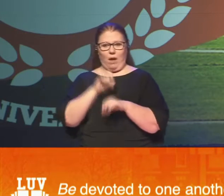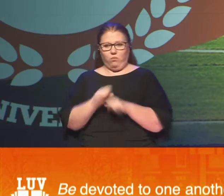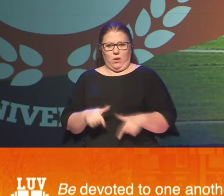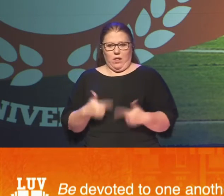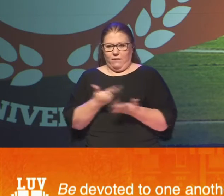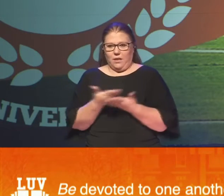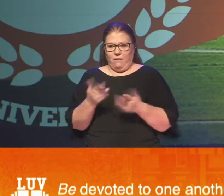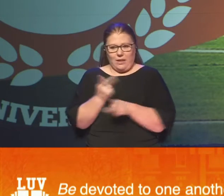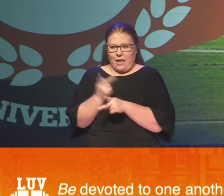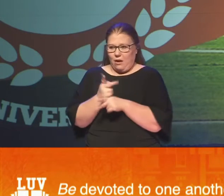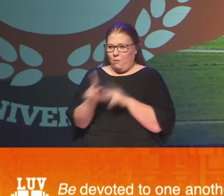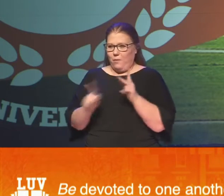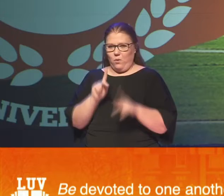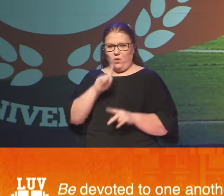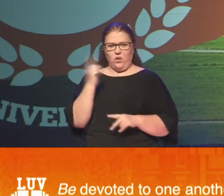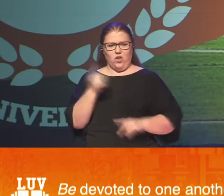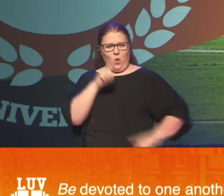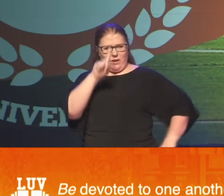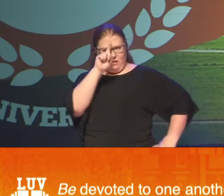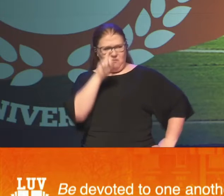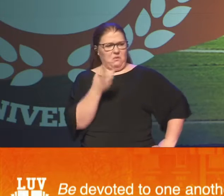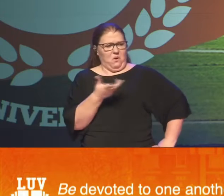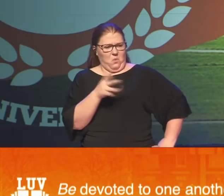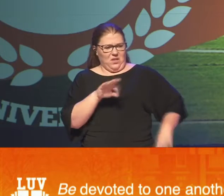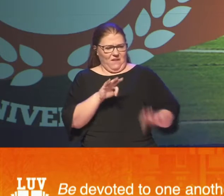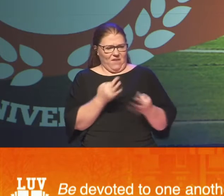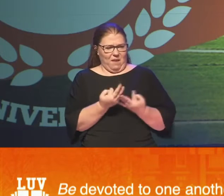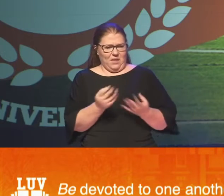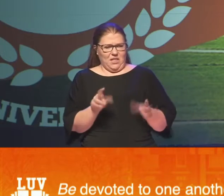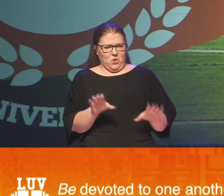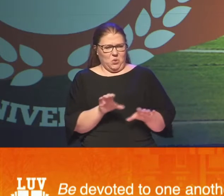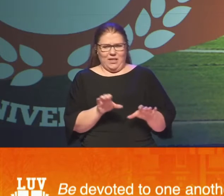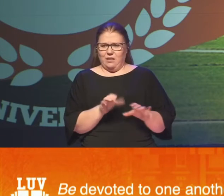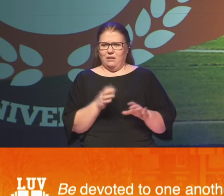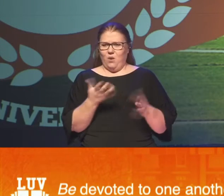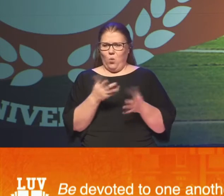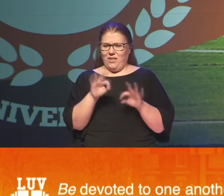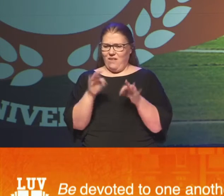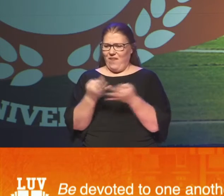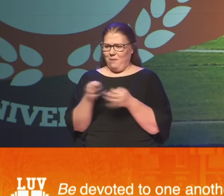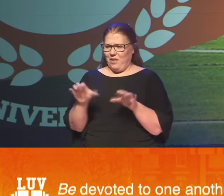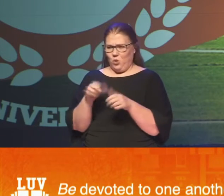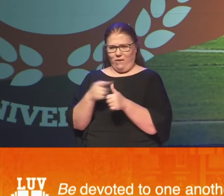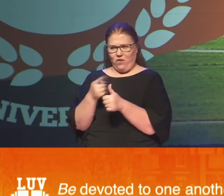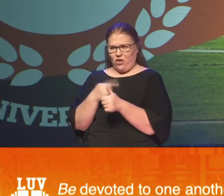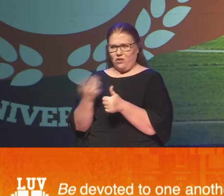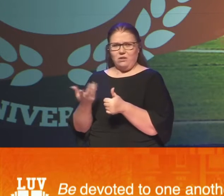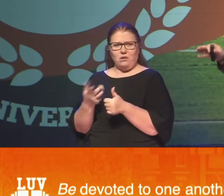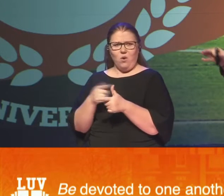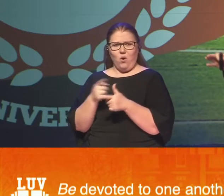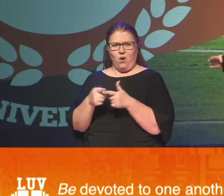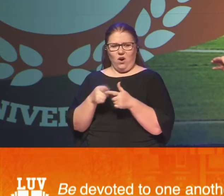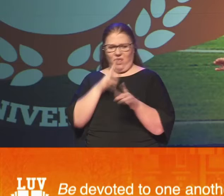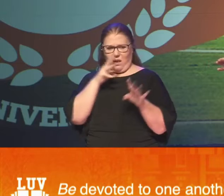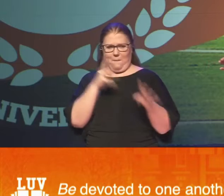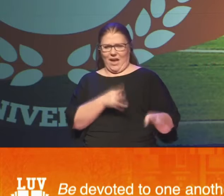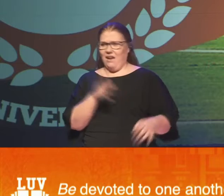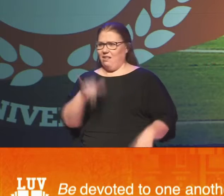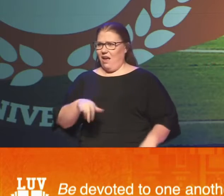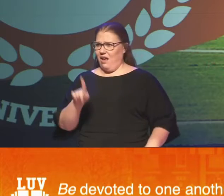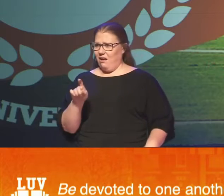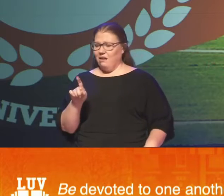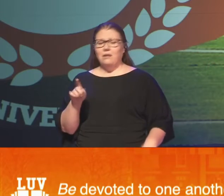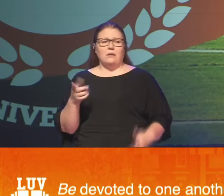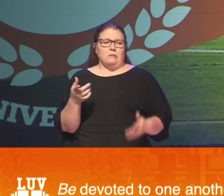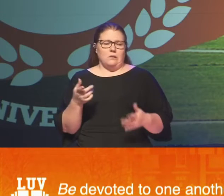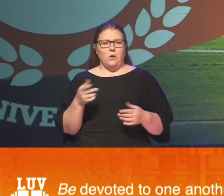caring for people, there's always the question of, well, what's the family doing? What's the family doing first? Or are they just abandoning them? Paul says,